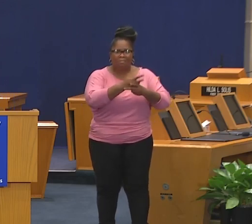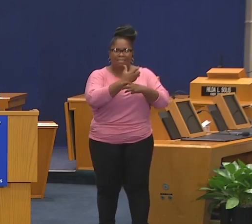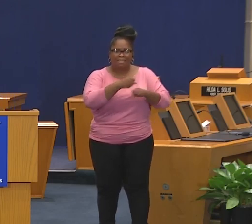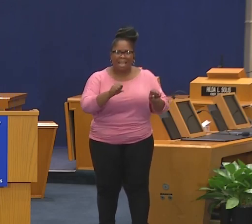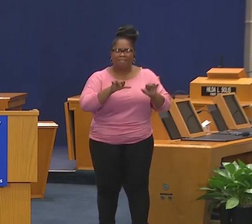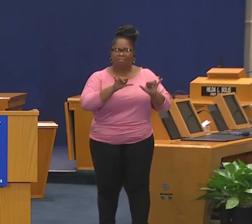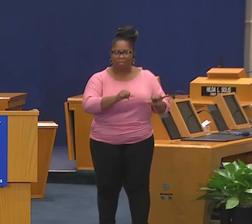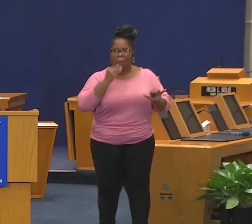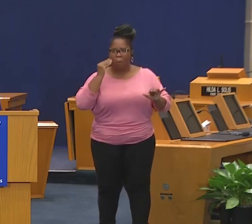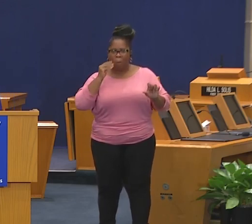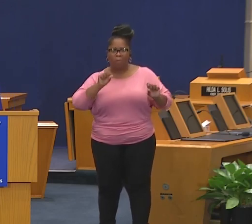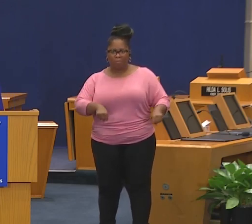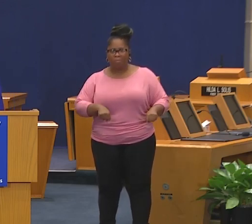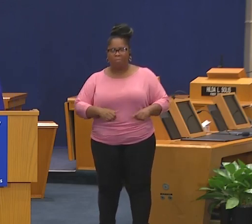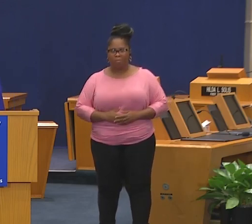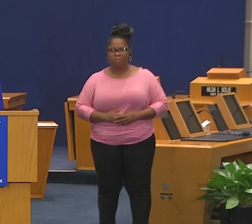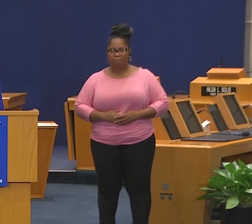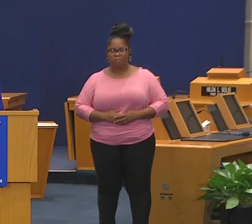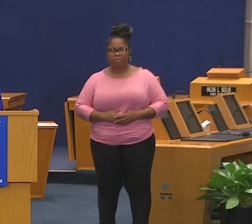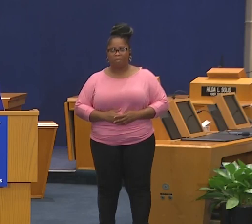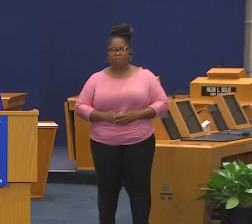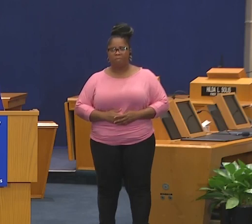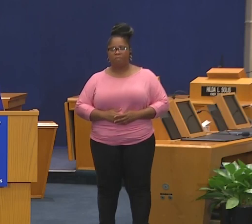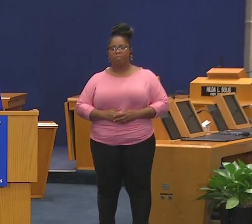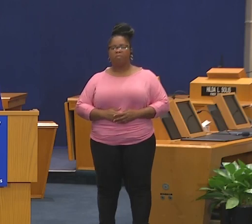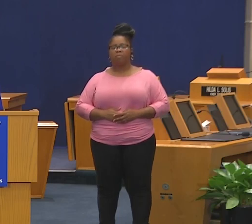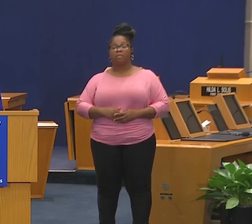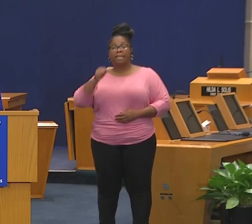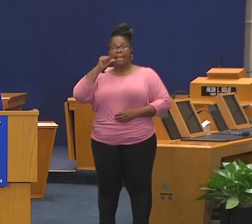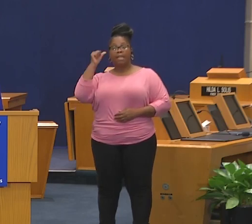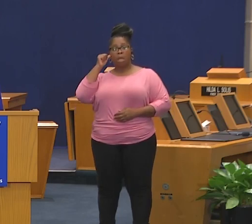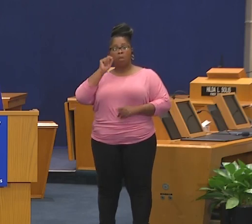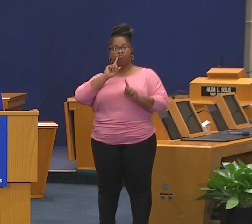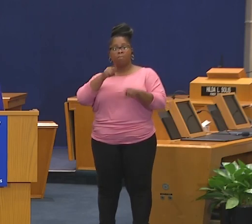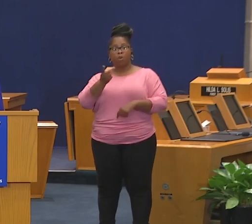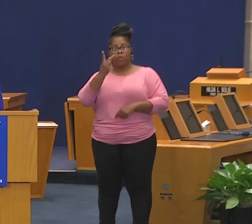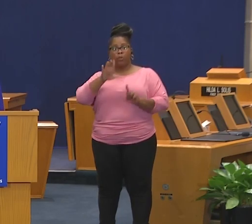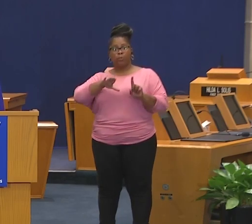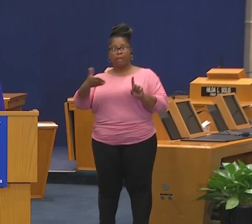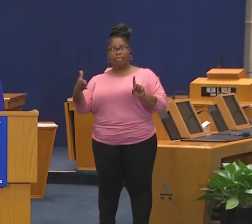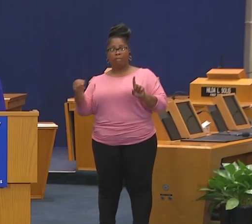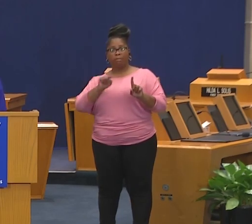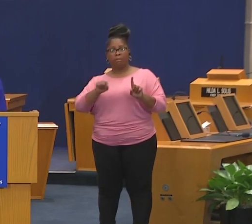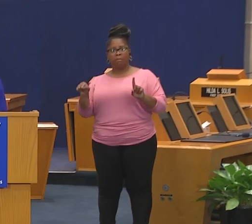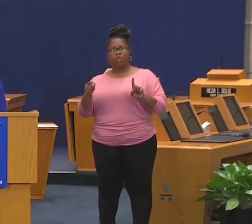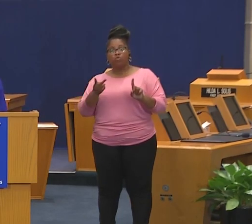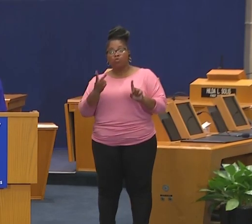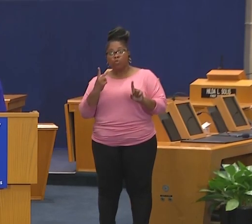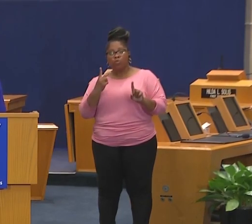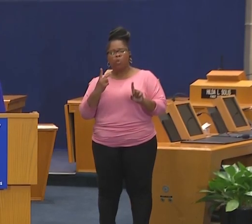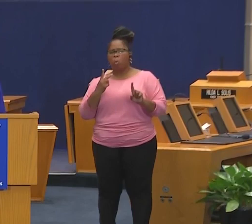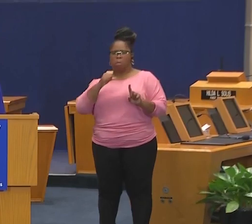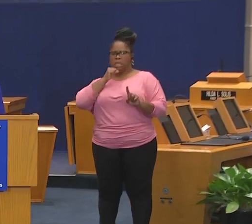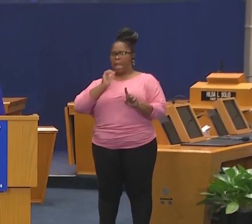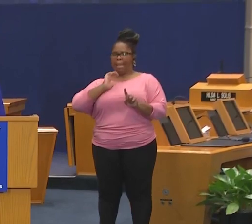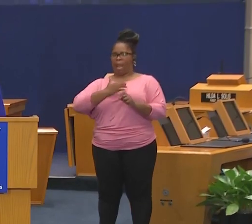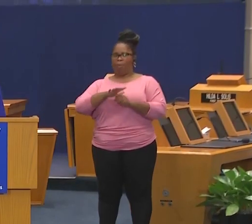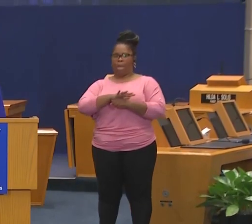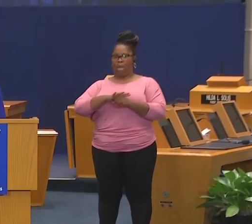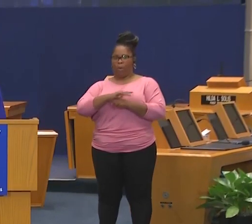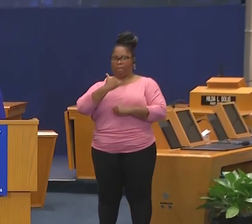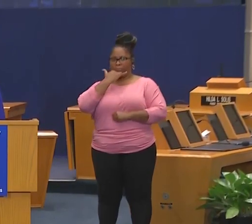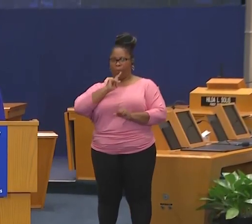homes. 2 of the deaths that we reported in yesterday's total were found to be out of our jurisdiction.